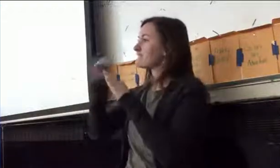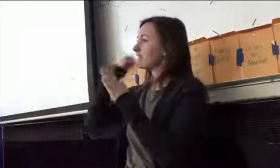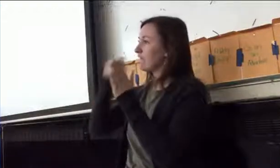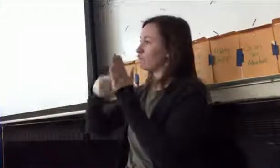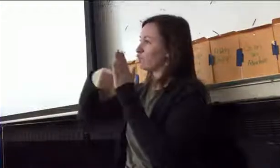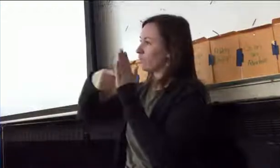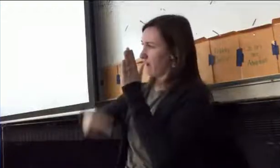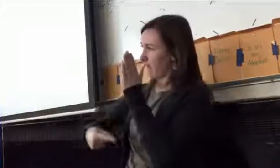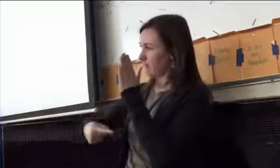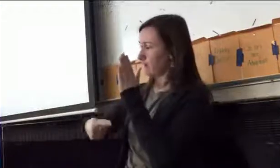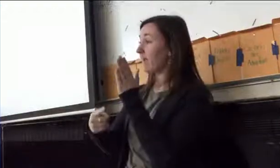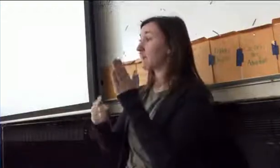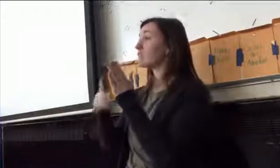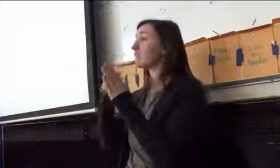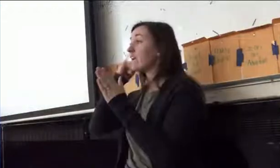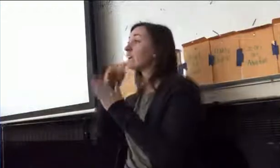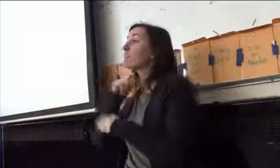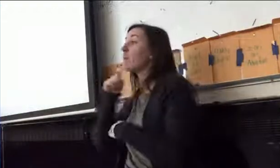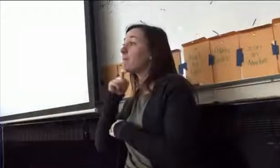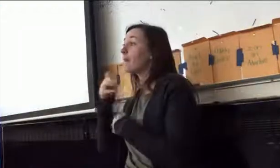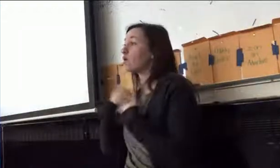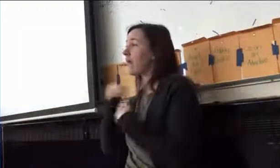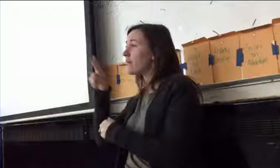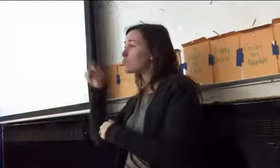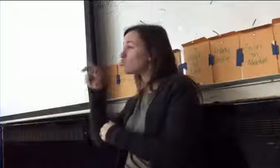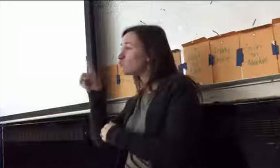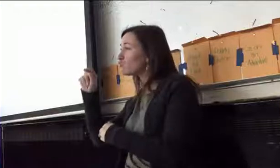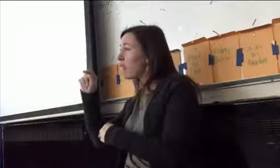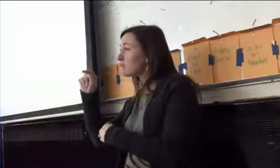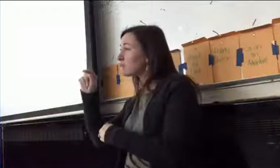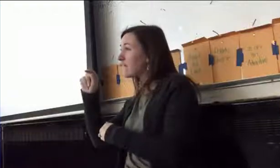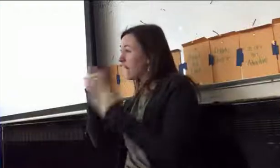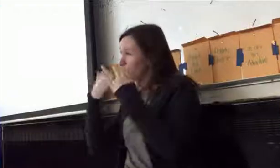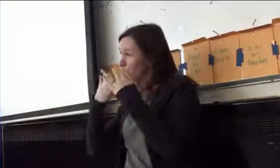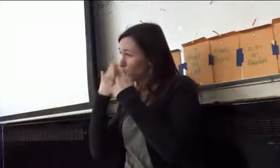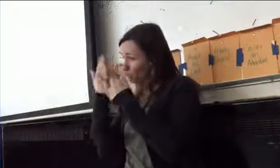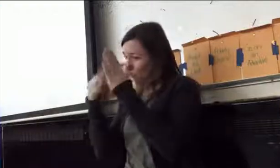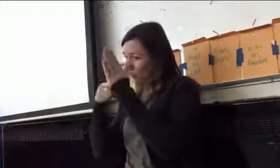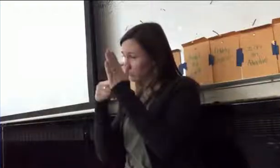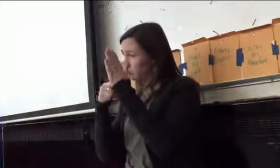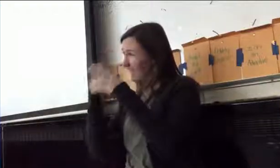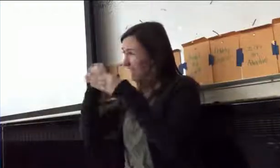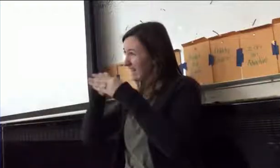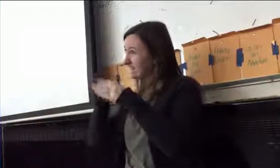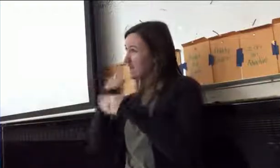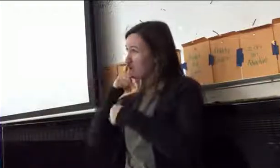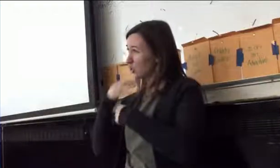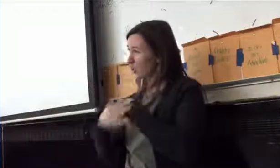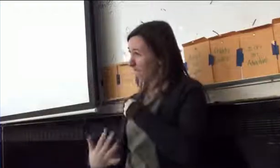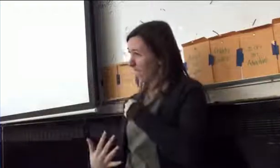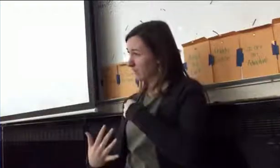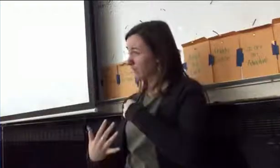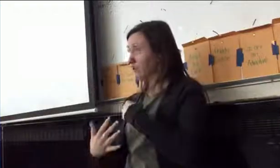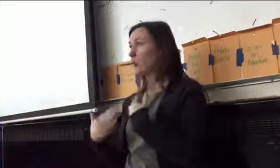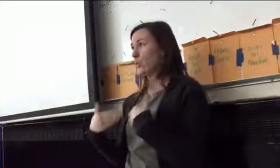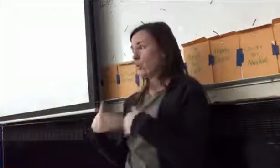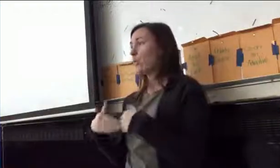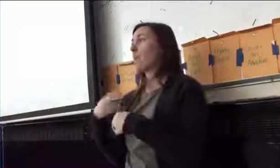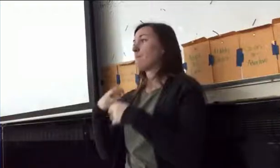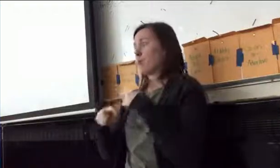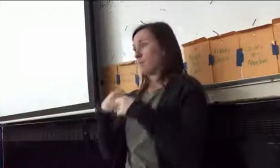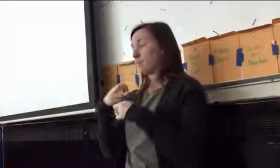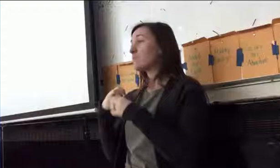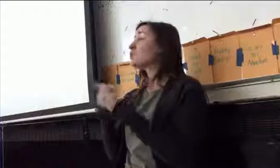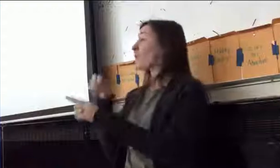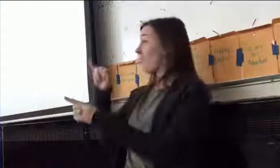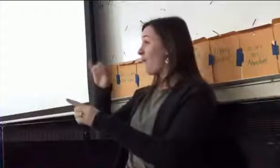that's on the metal, is that it basically poisons your blood. And then the biggest problem is it's similar to Iron Man. Iron Man actually does have some scientific